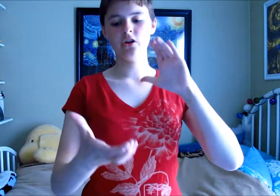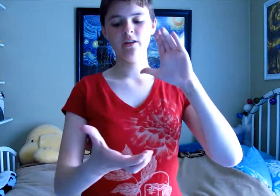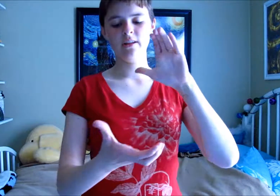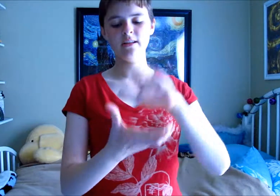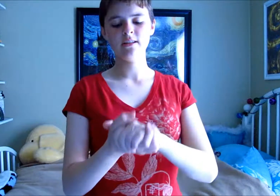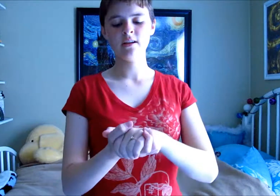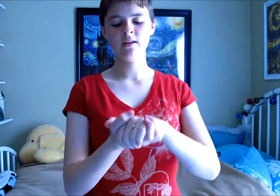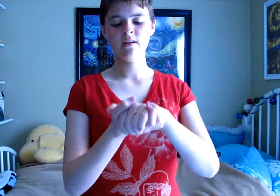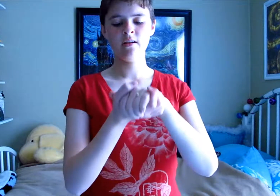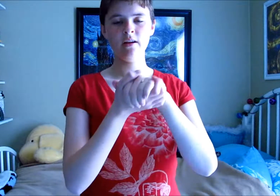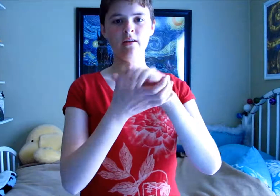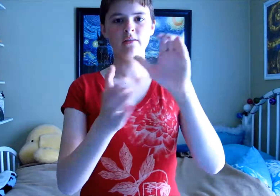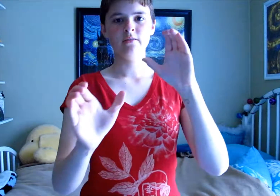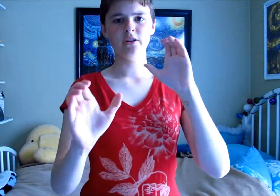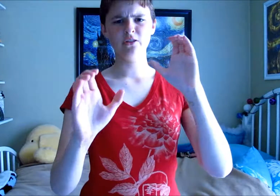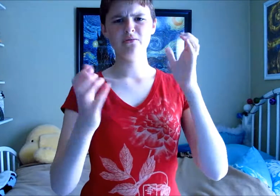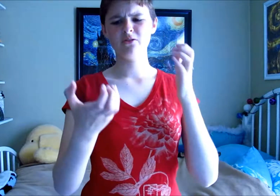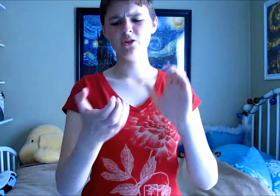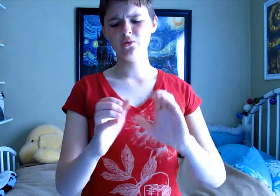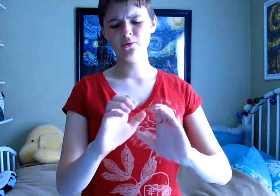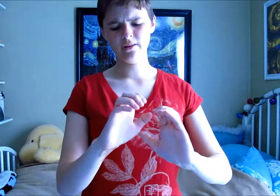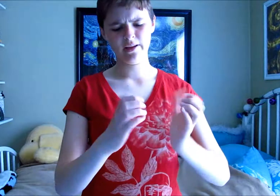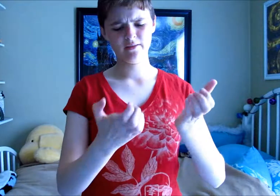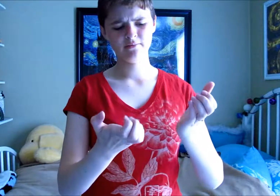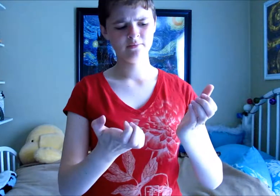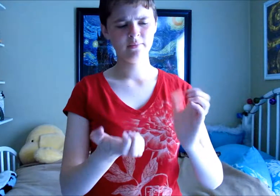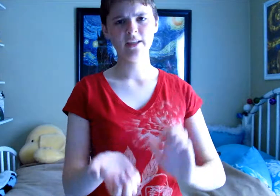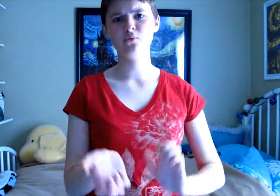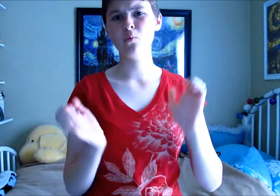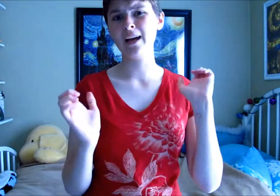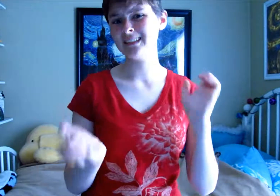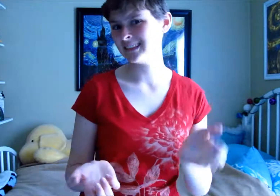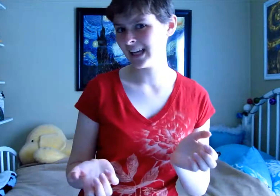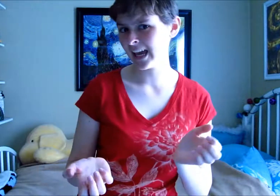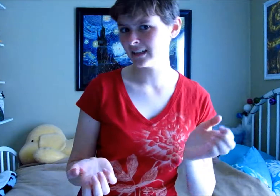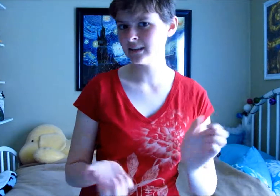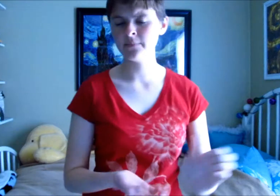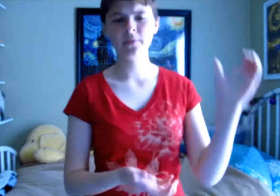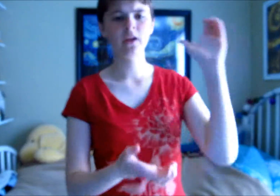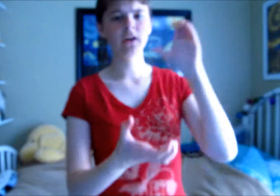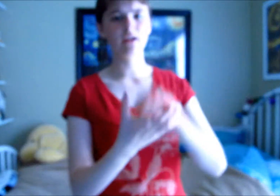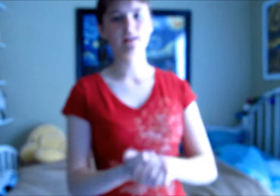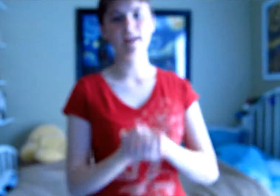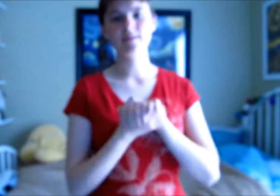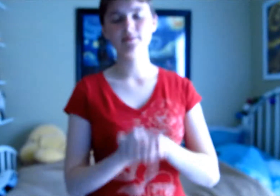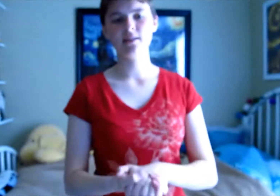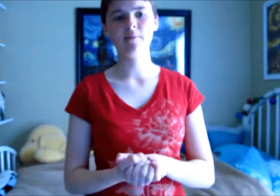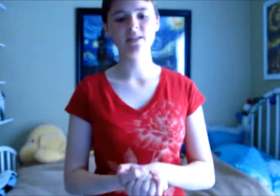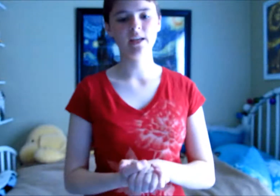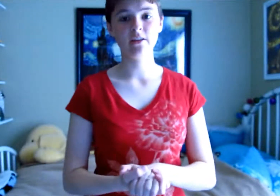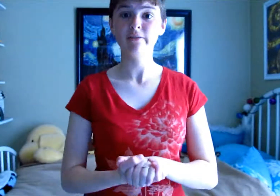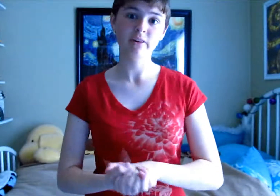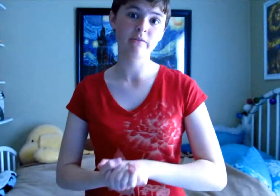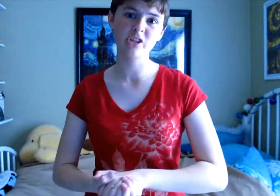turn this, your 2, like, I guess, wide C hands, you're going to clasp them together in front of